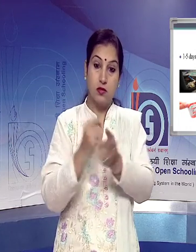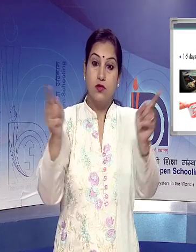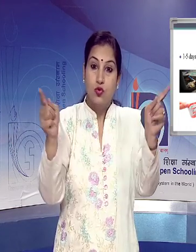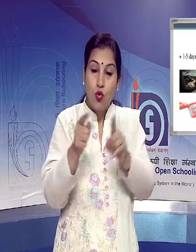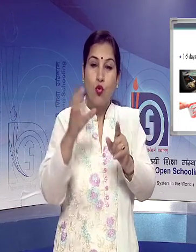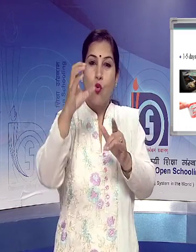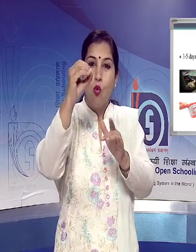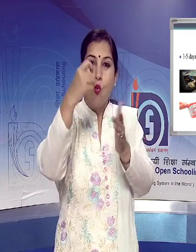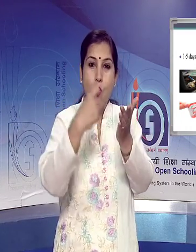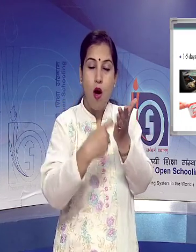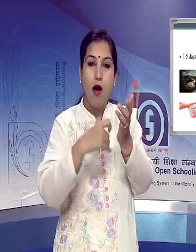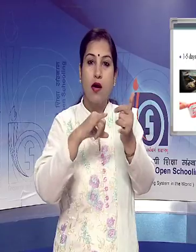ORS.